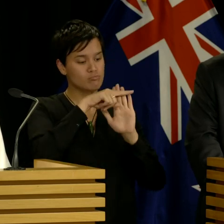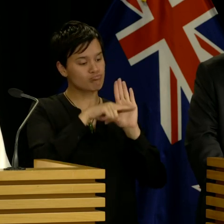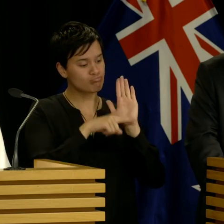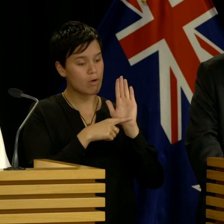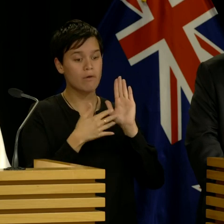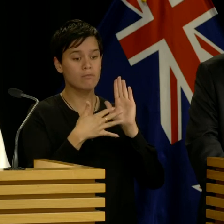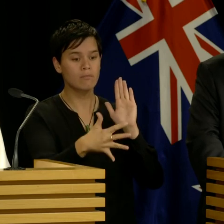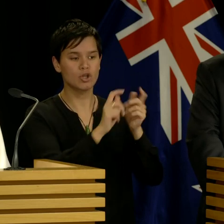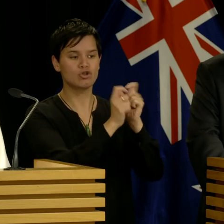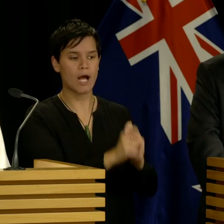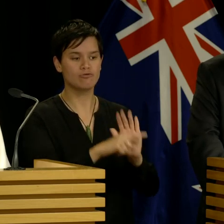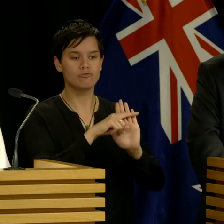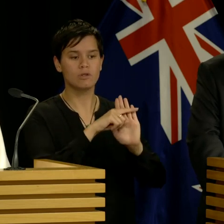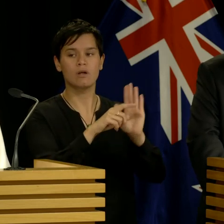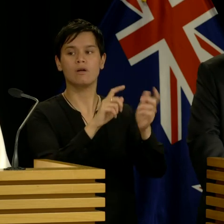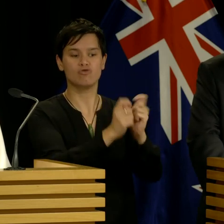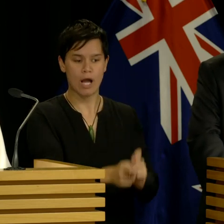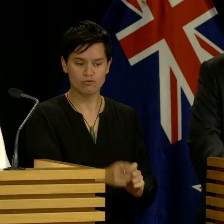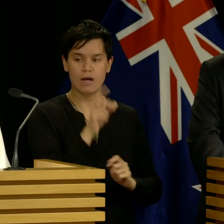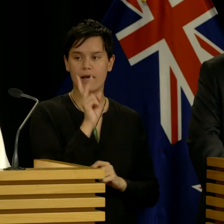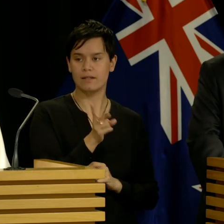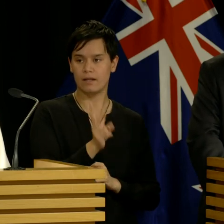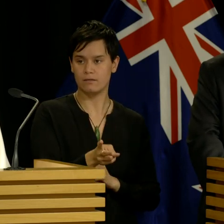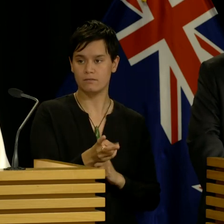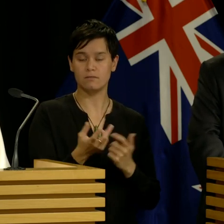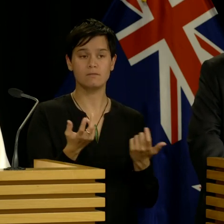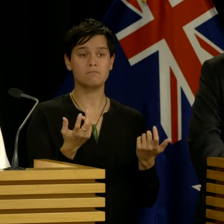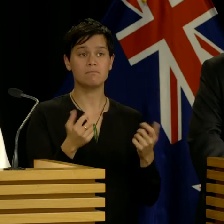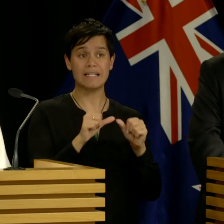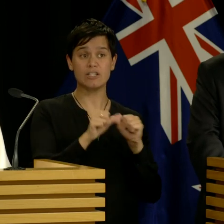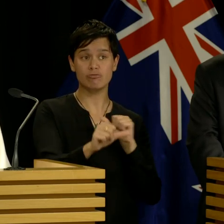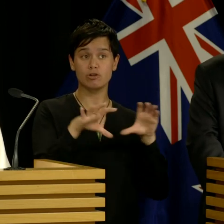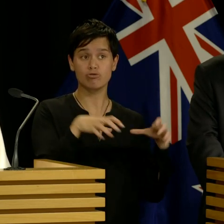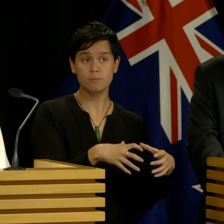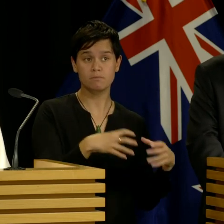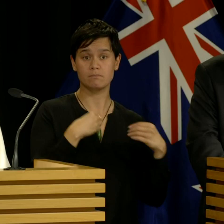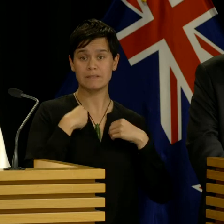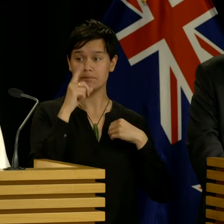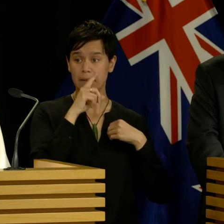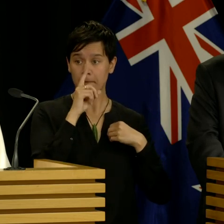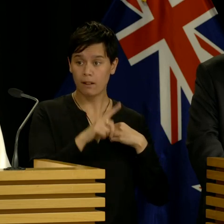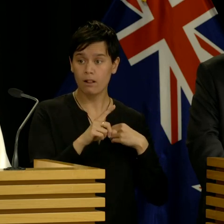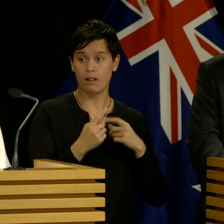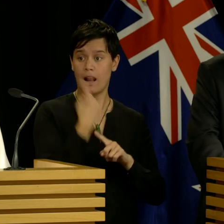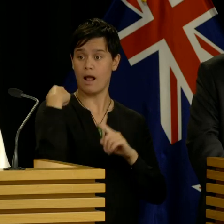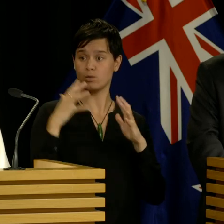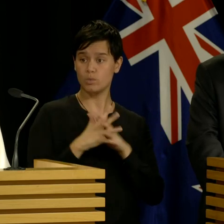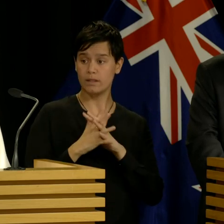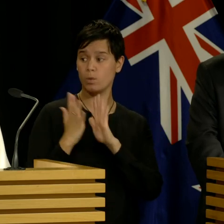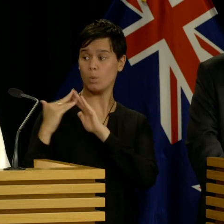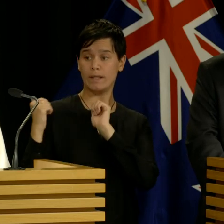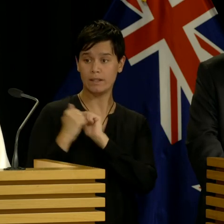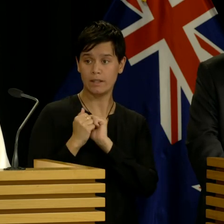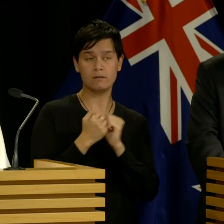now, the feedback I've had from businesses and industry groups when I was speaking to them both last week and over the weekend is an understanding that this